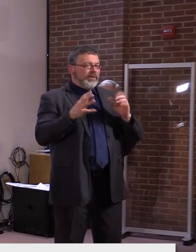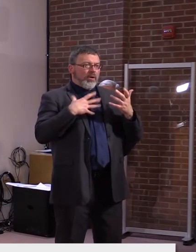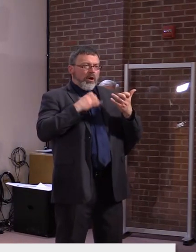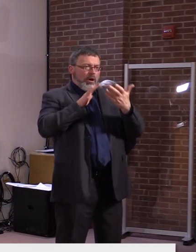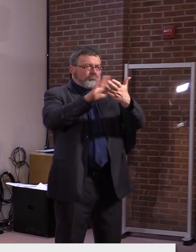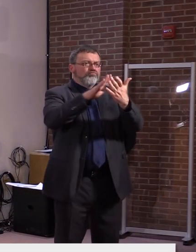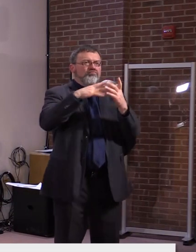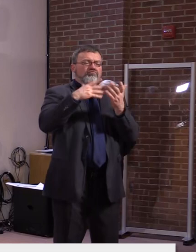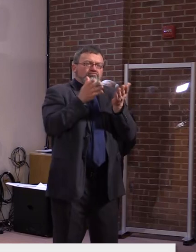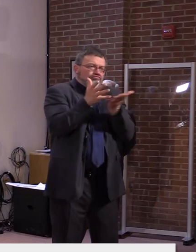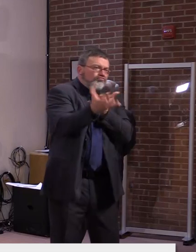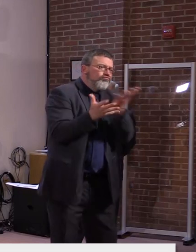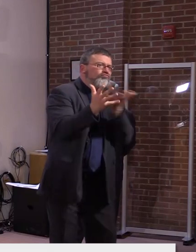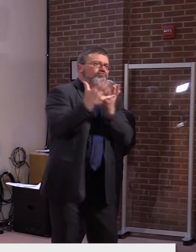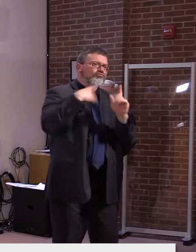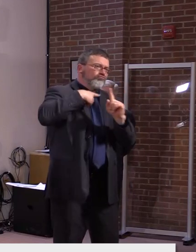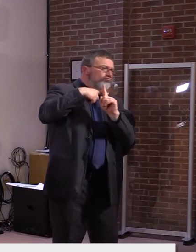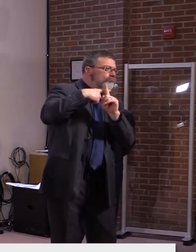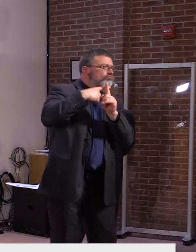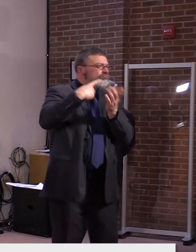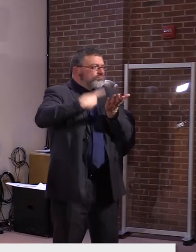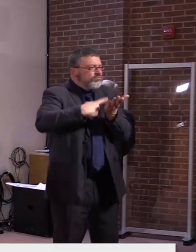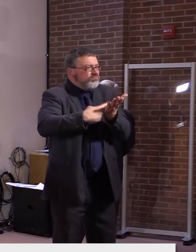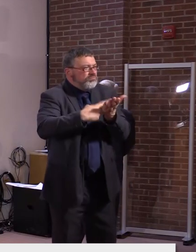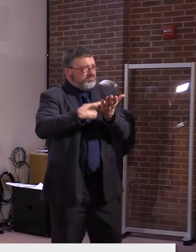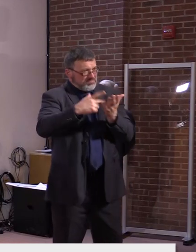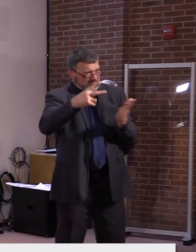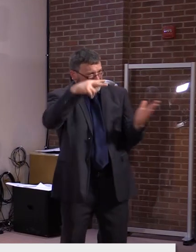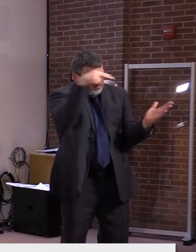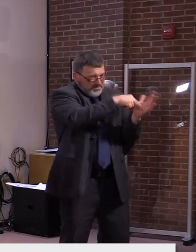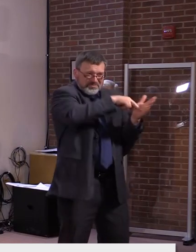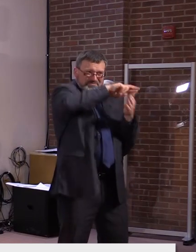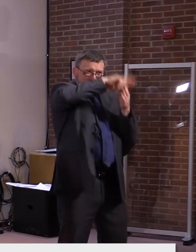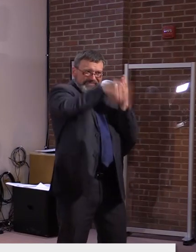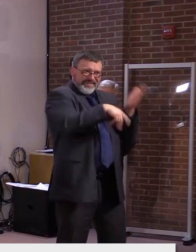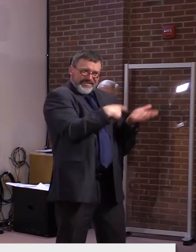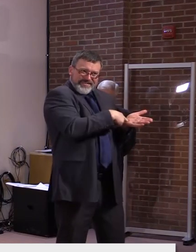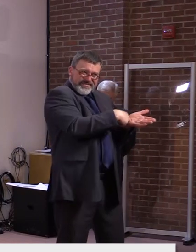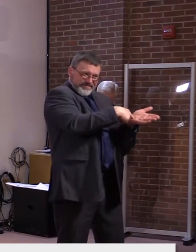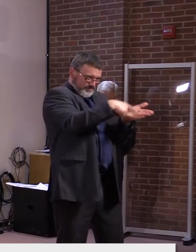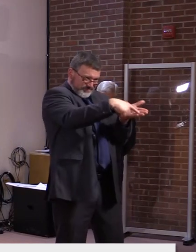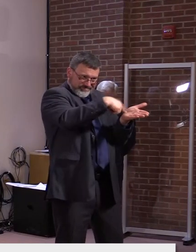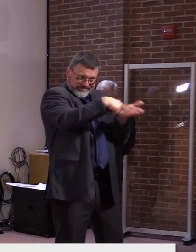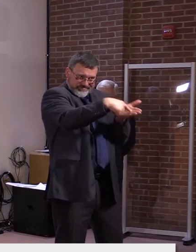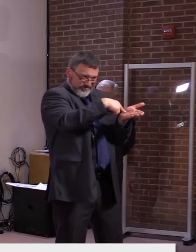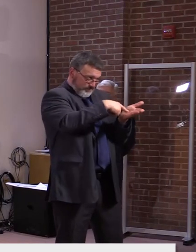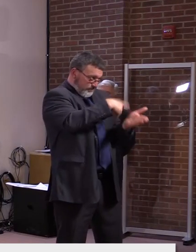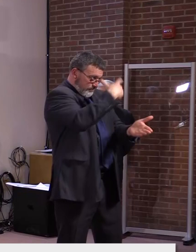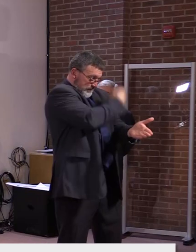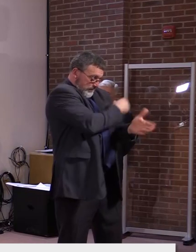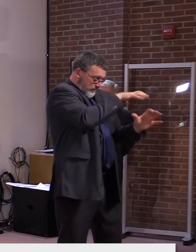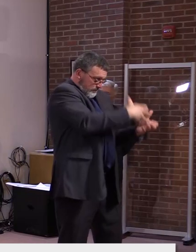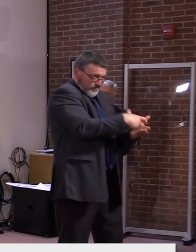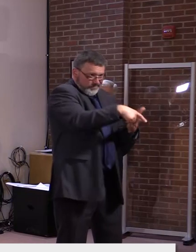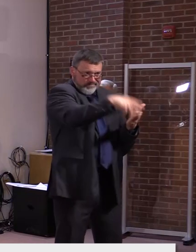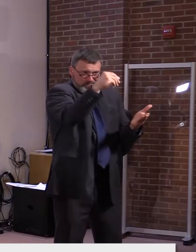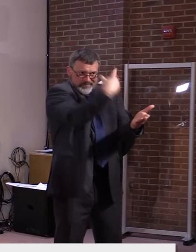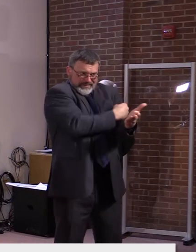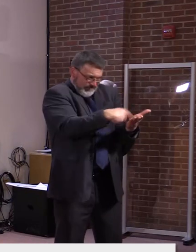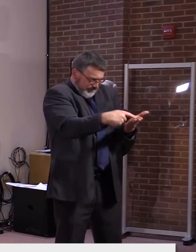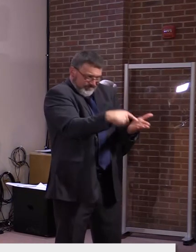numbers. And we want to make sure that those who have been vaccinated get their boosters.